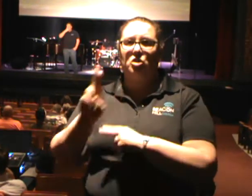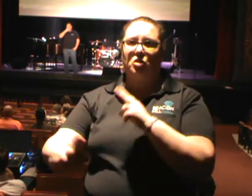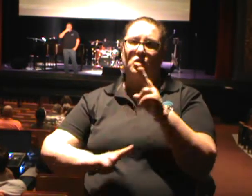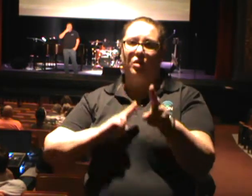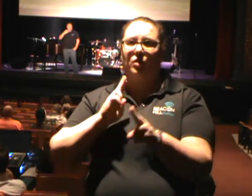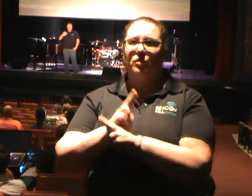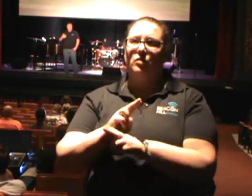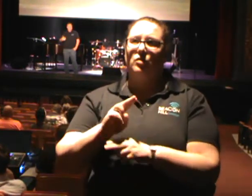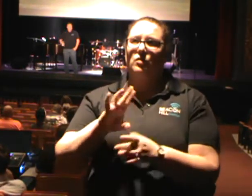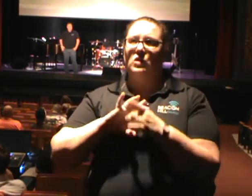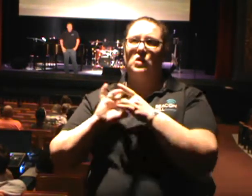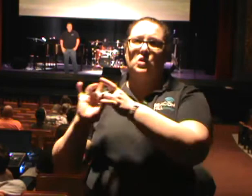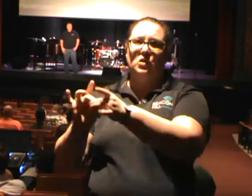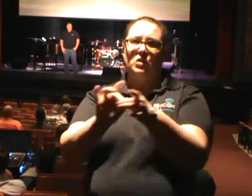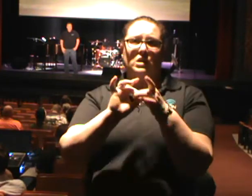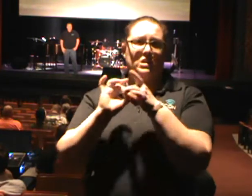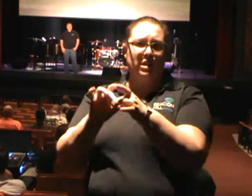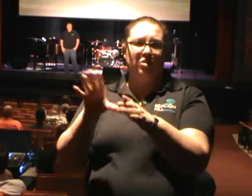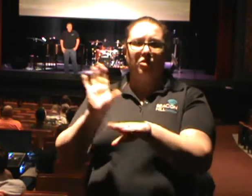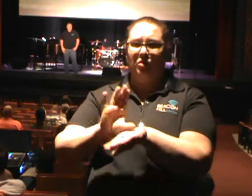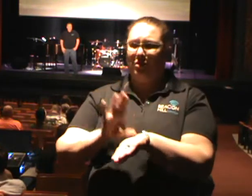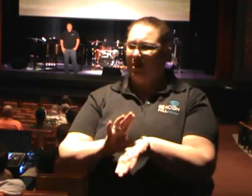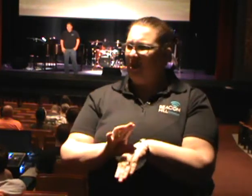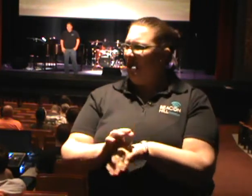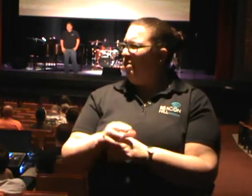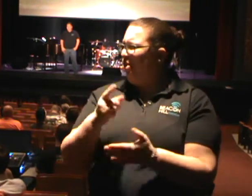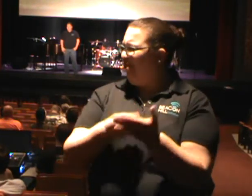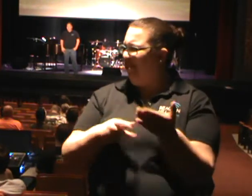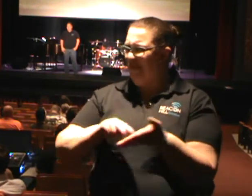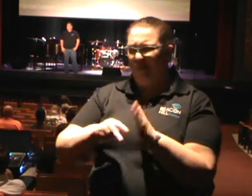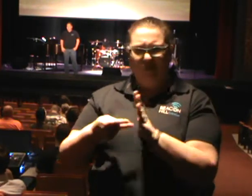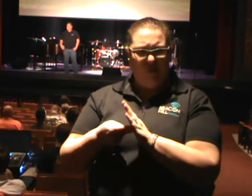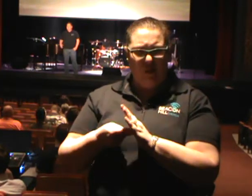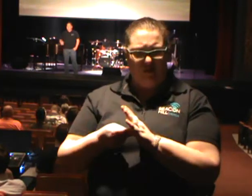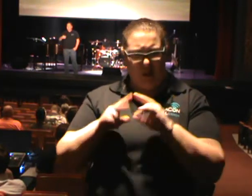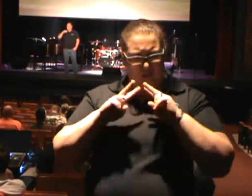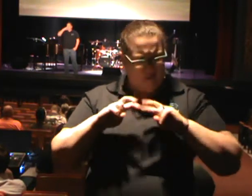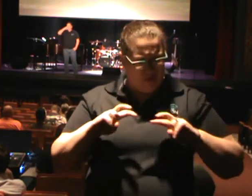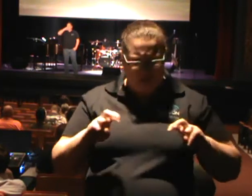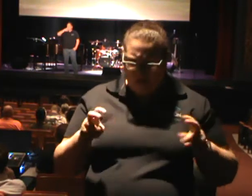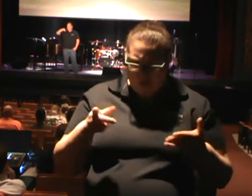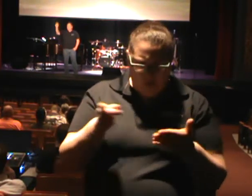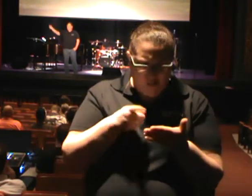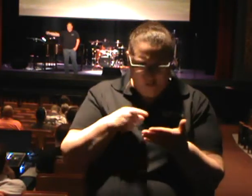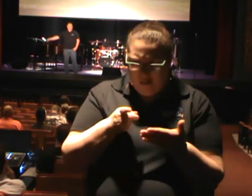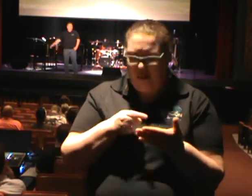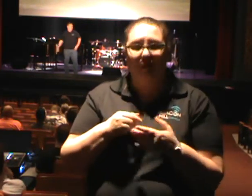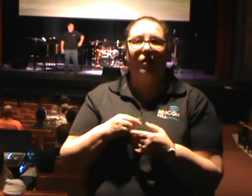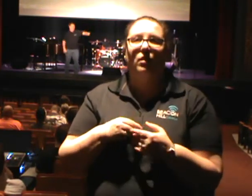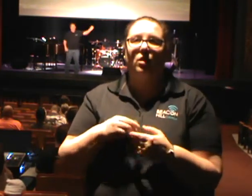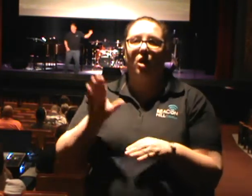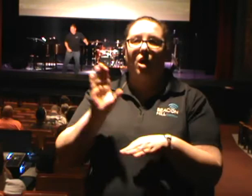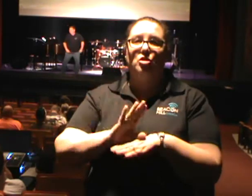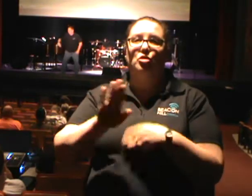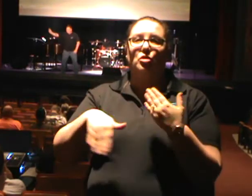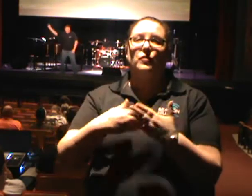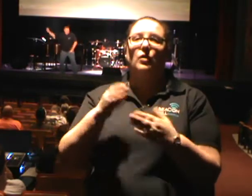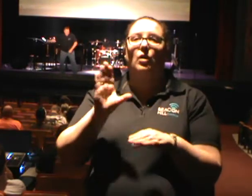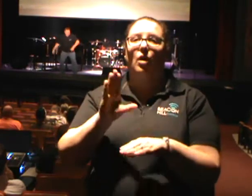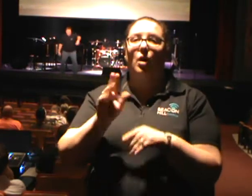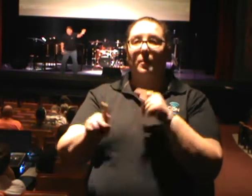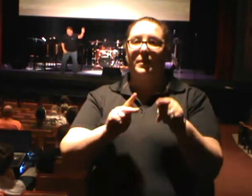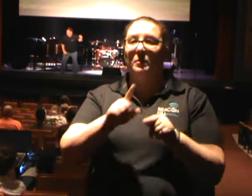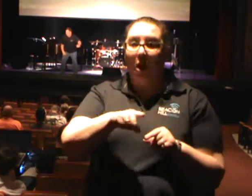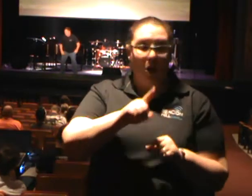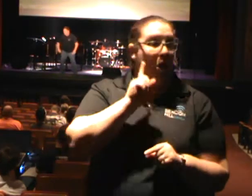like, what does that mean? I had to look that up, man. That's a lot of words right there in a church. And I looked it up. It's a church for all people. You go to heaven. You go